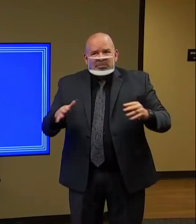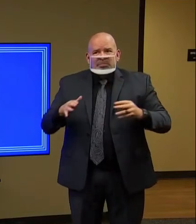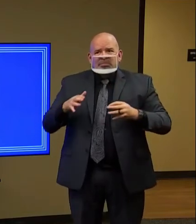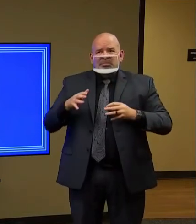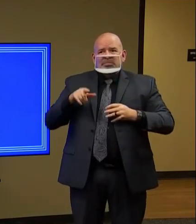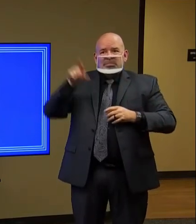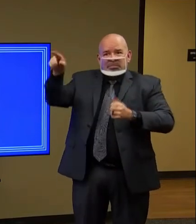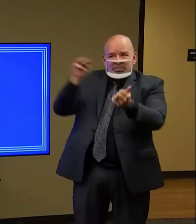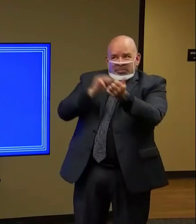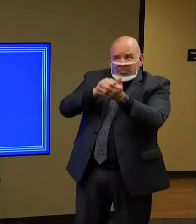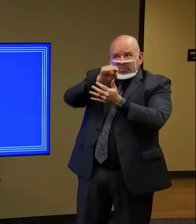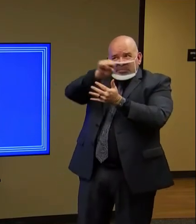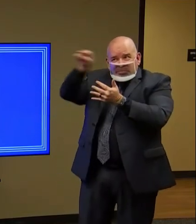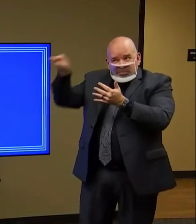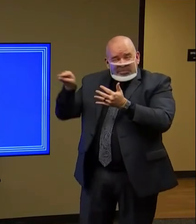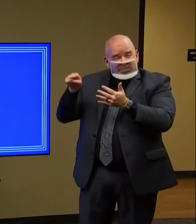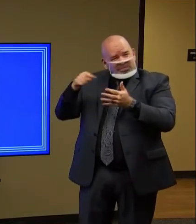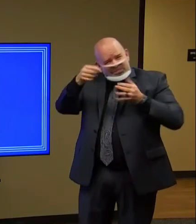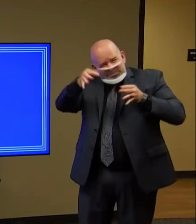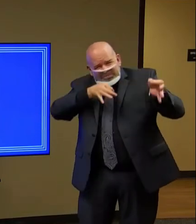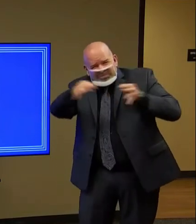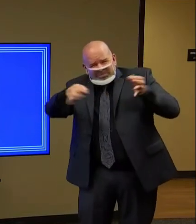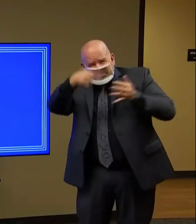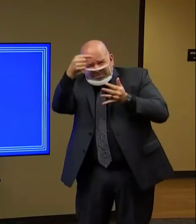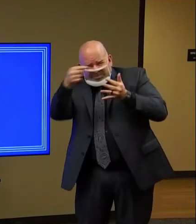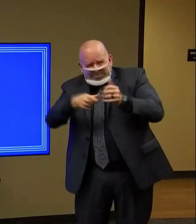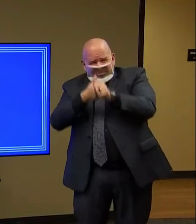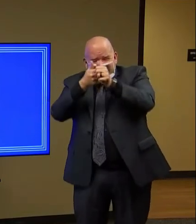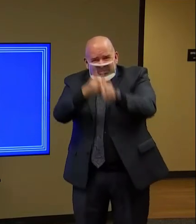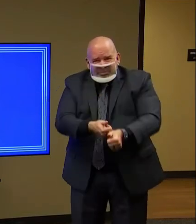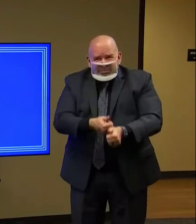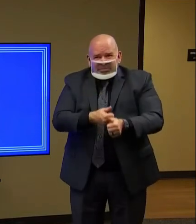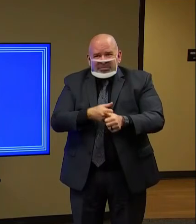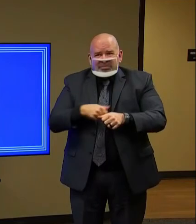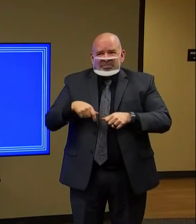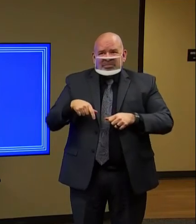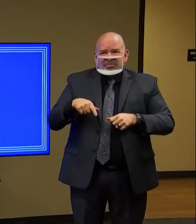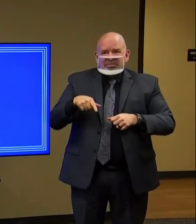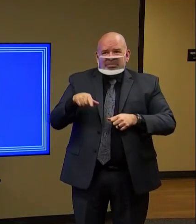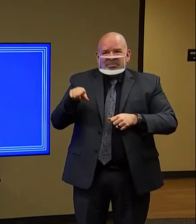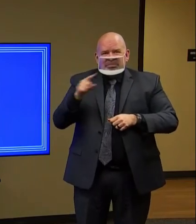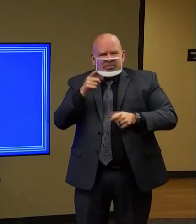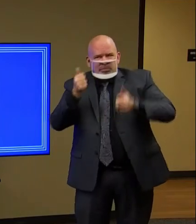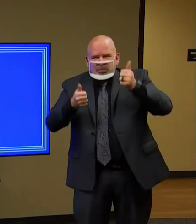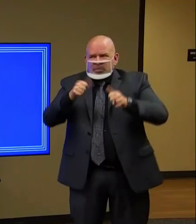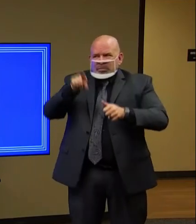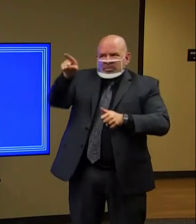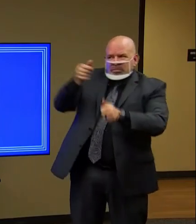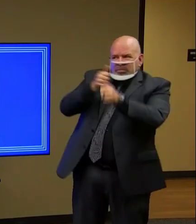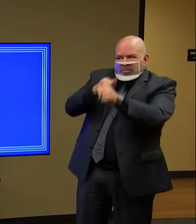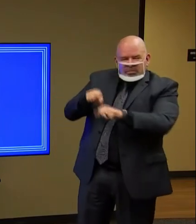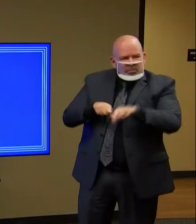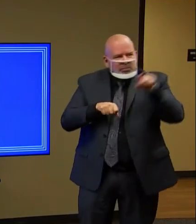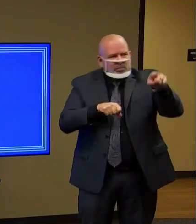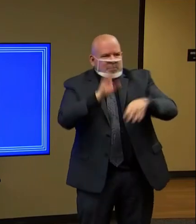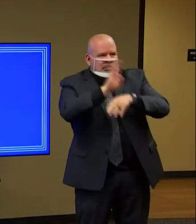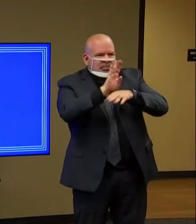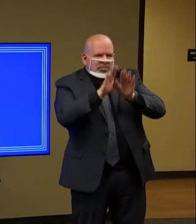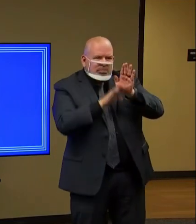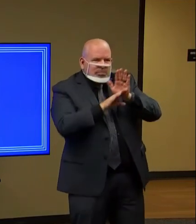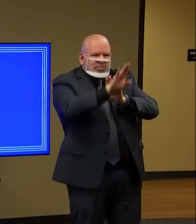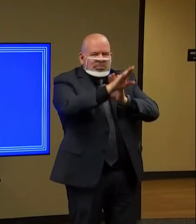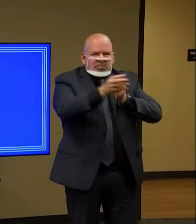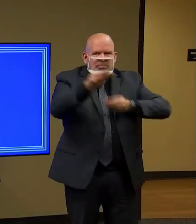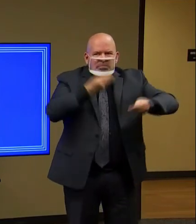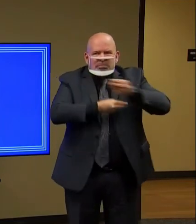choice. I want to make sure you all know that. The doctors are only asking that we close or don't go to these